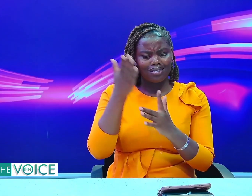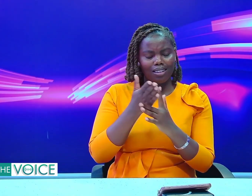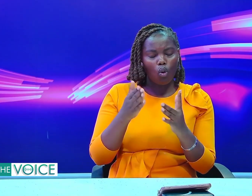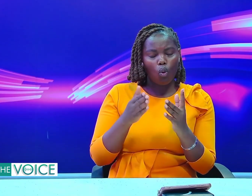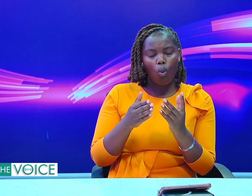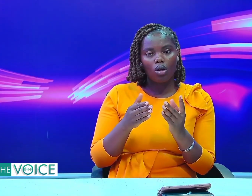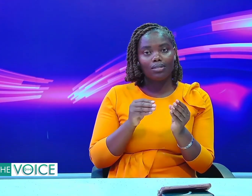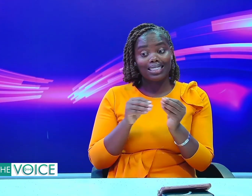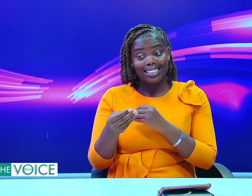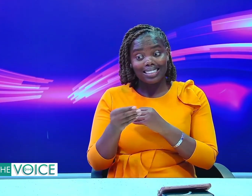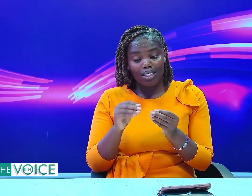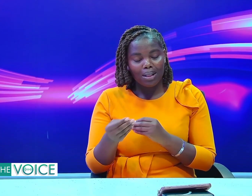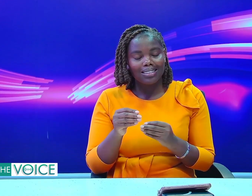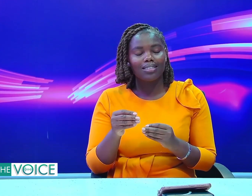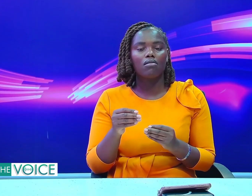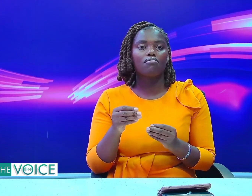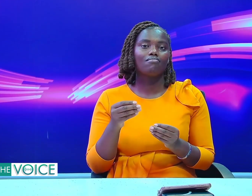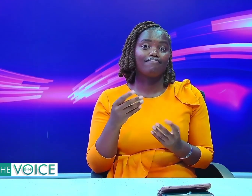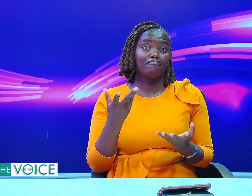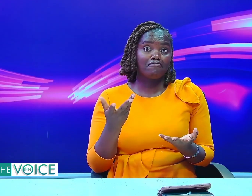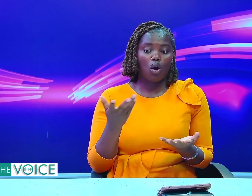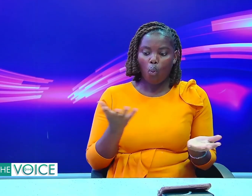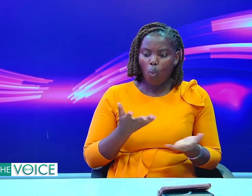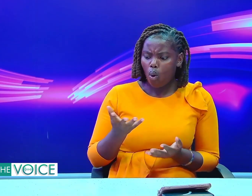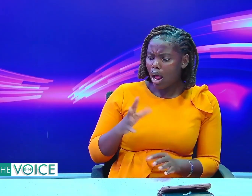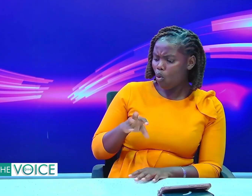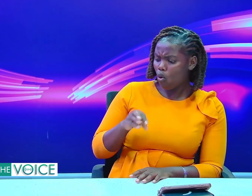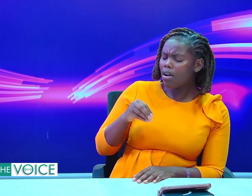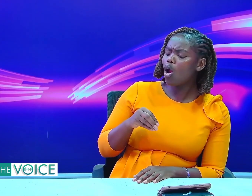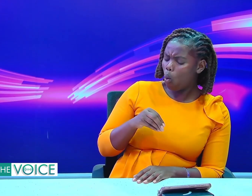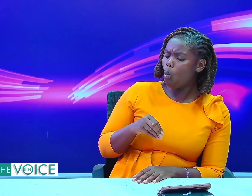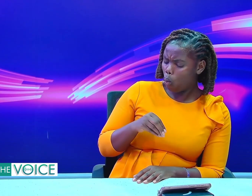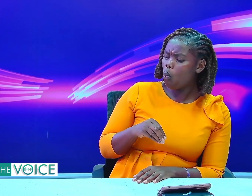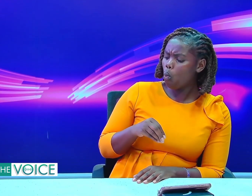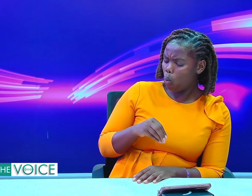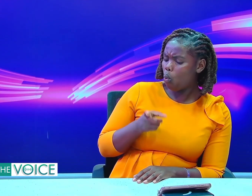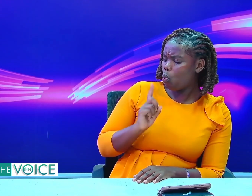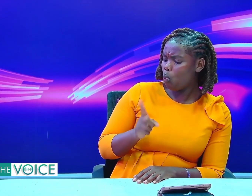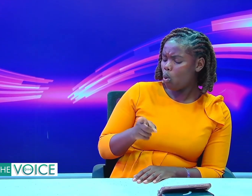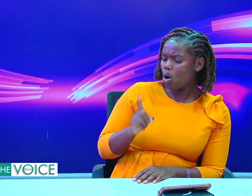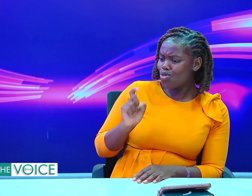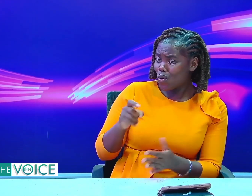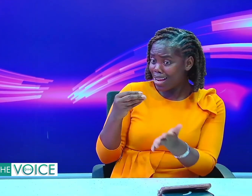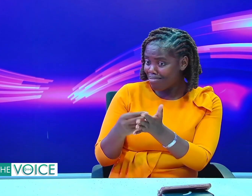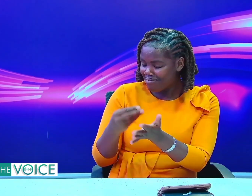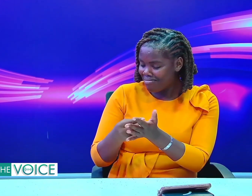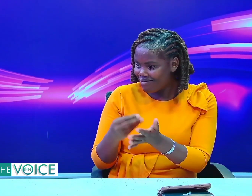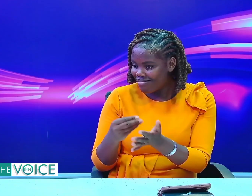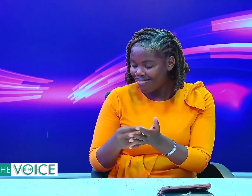you need medical service intervention for persons with disability. where they say,